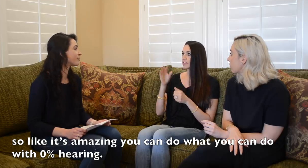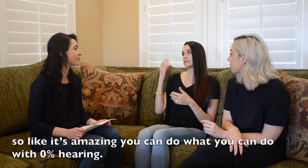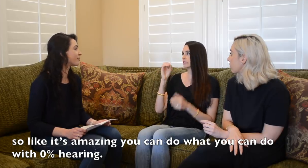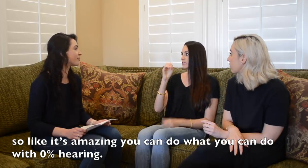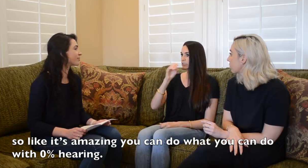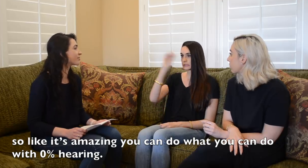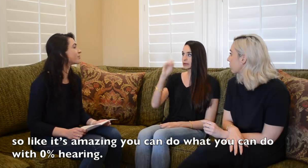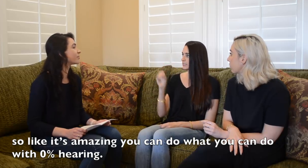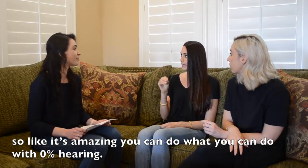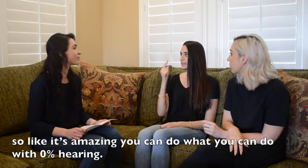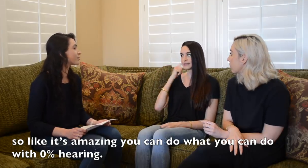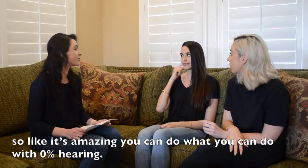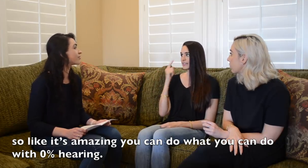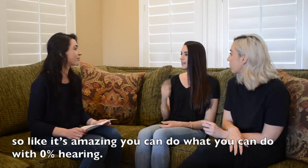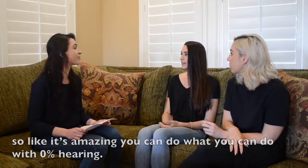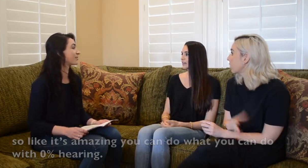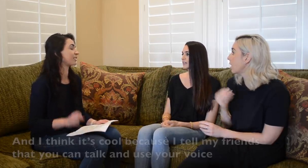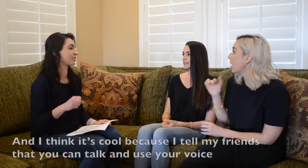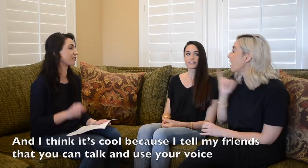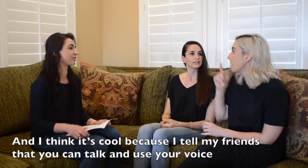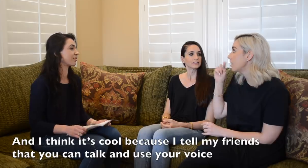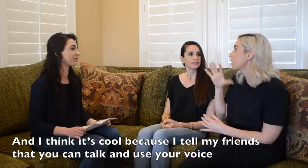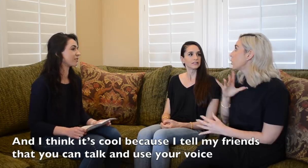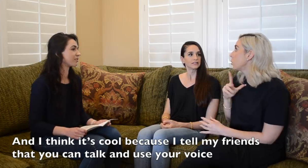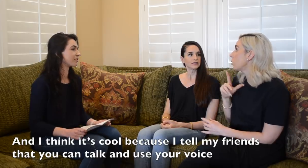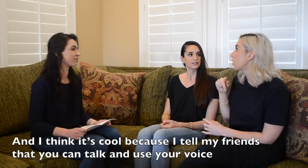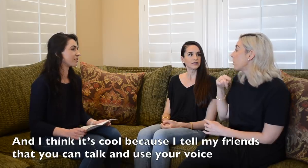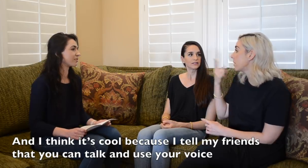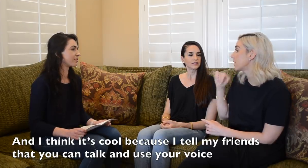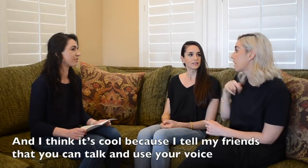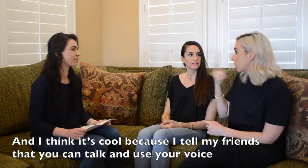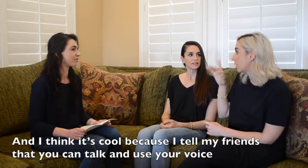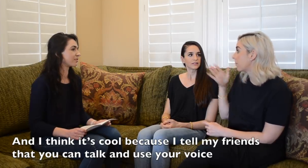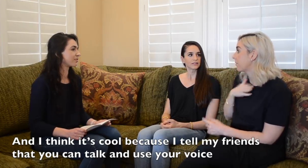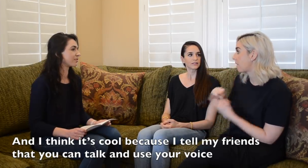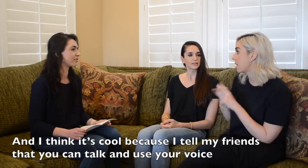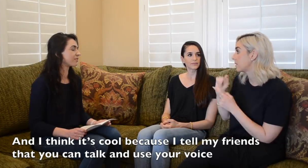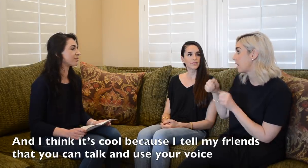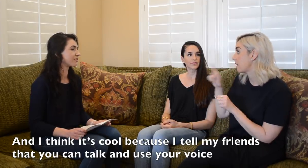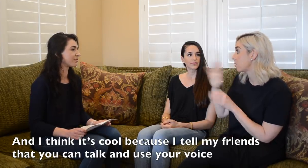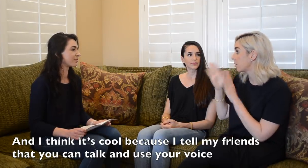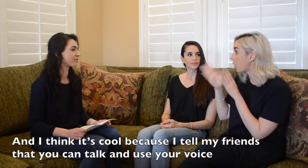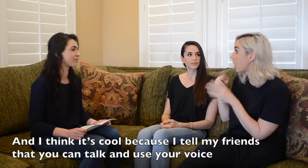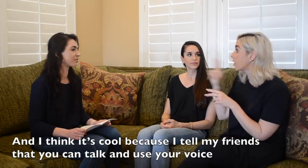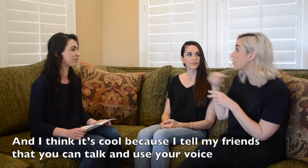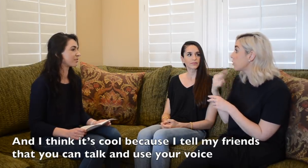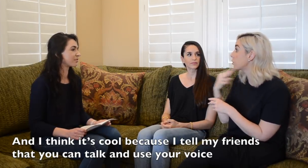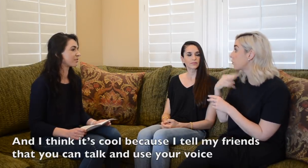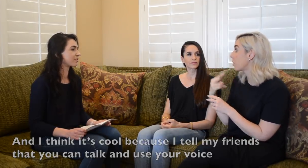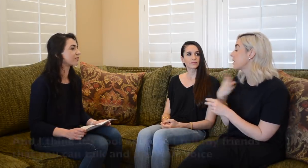know, 0% hearing. And I think it's cool because I tell my friends that you can talk and you use your voice,